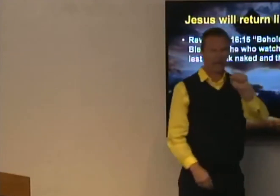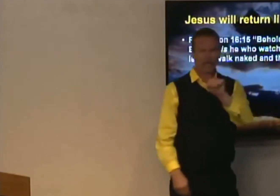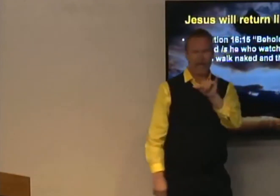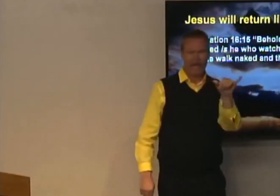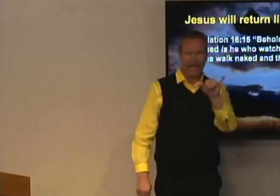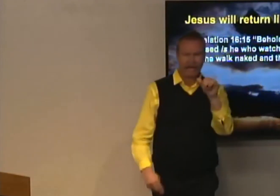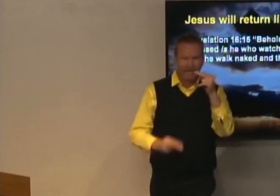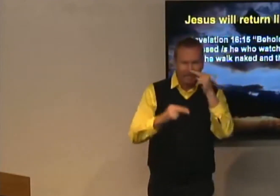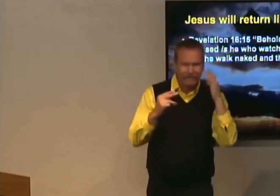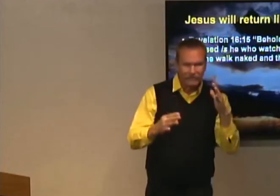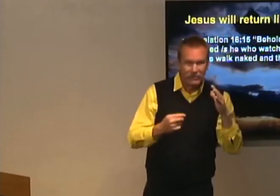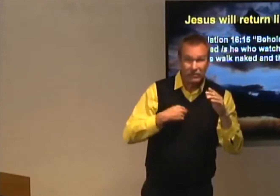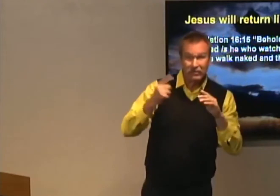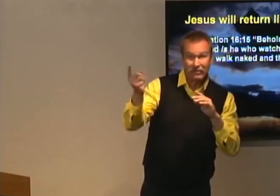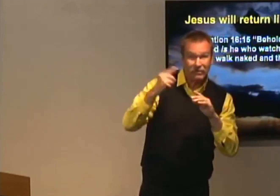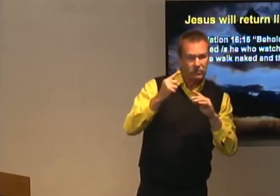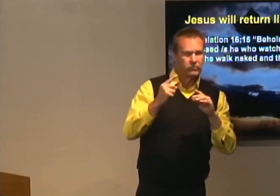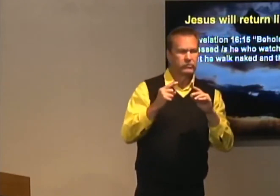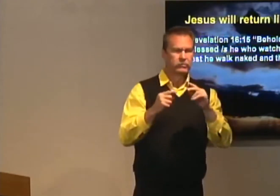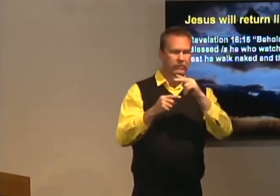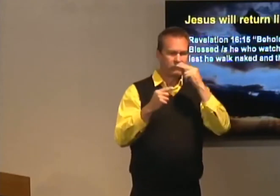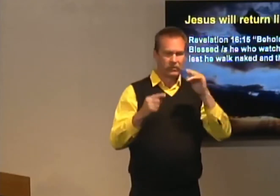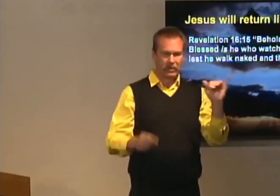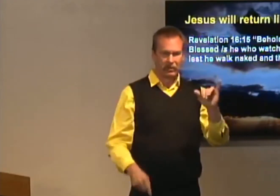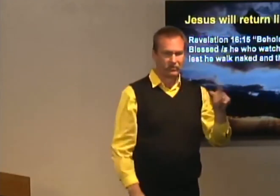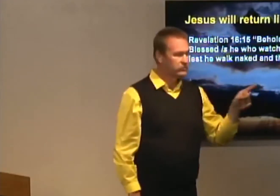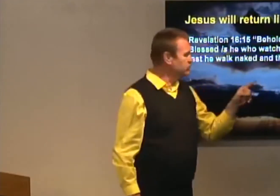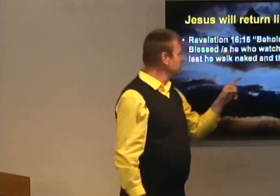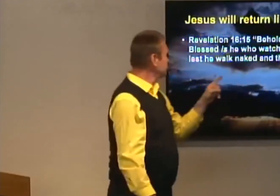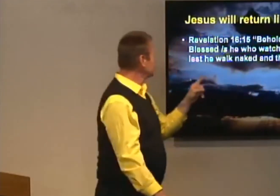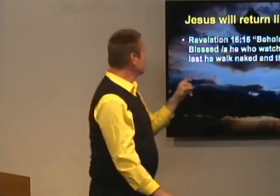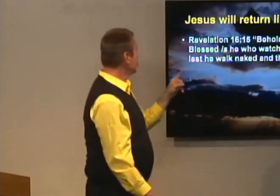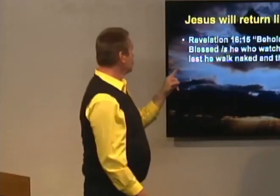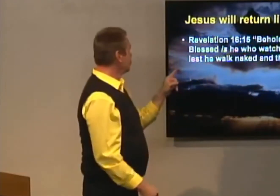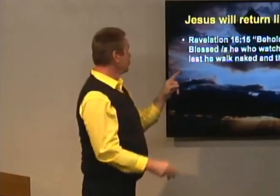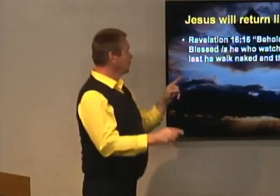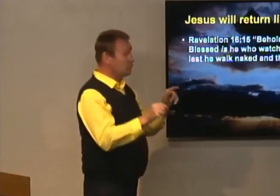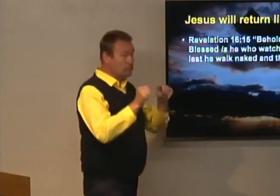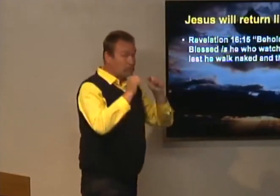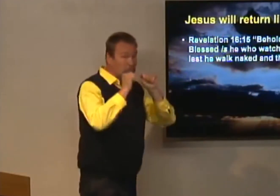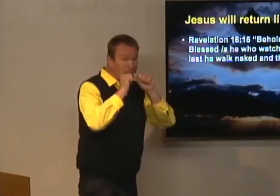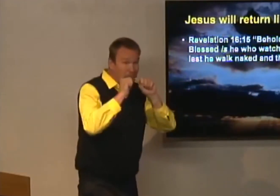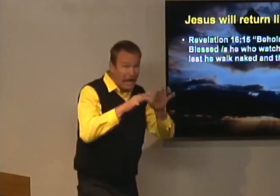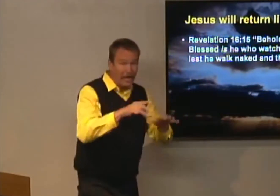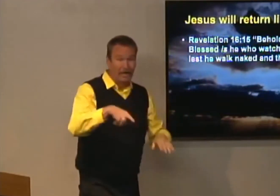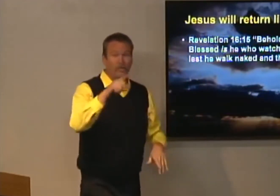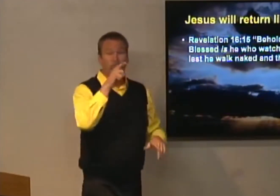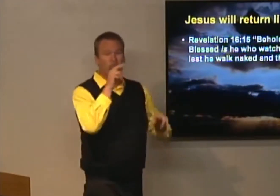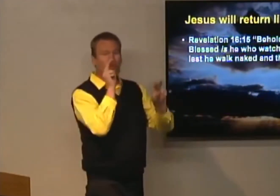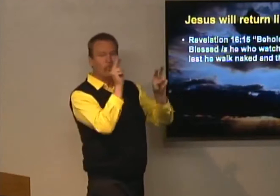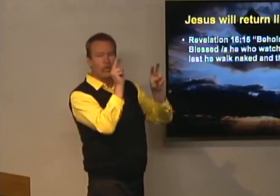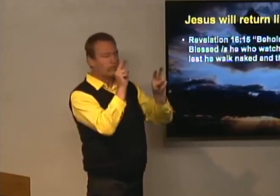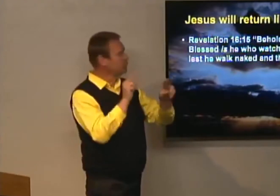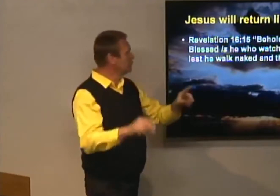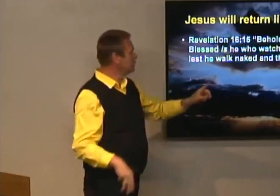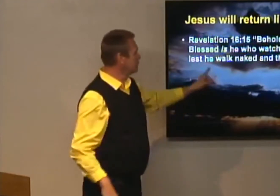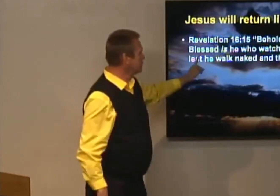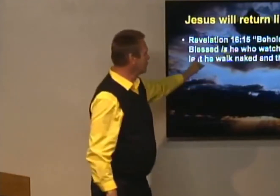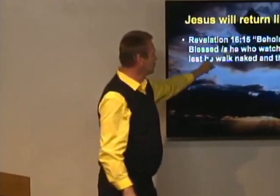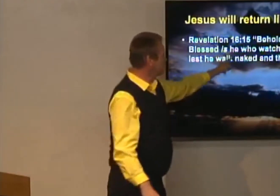am coming as a thief." Jesus, this is said, "I am coming as a thief.